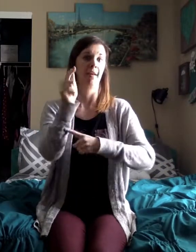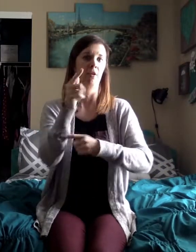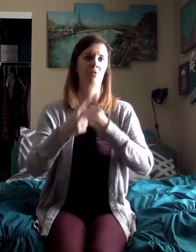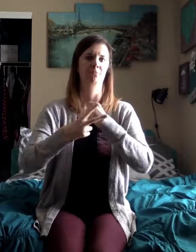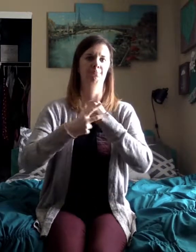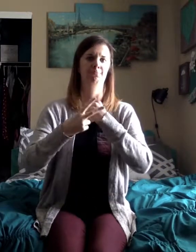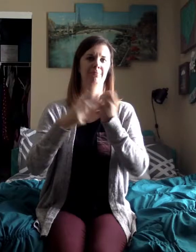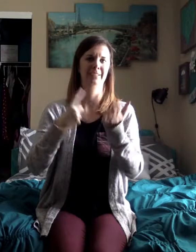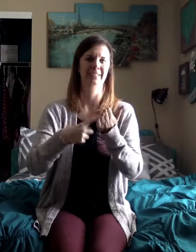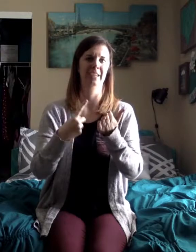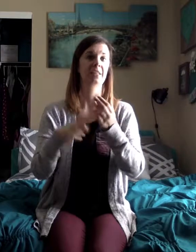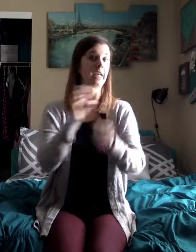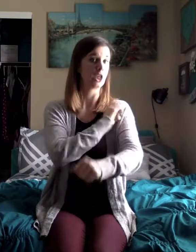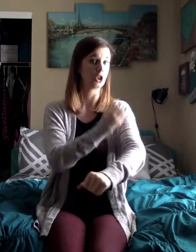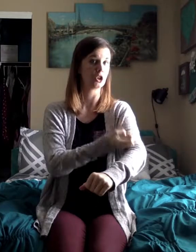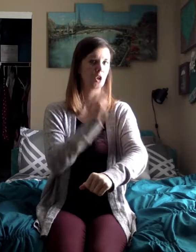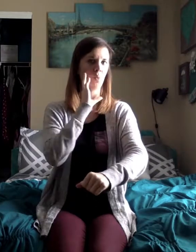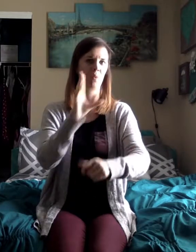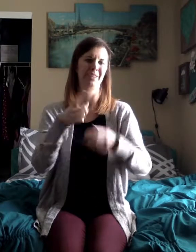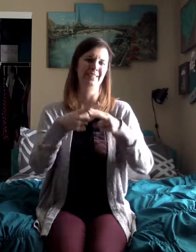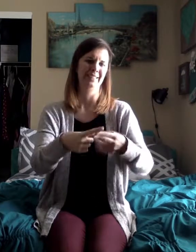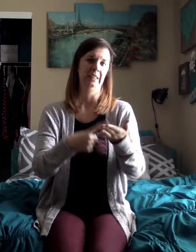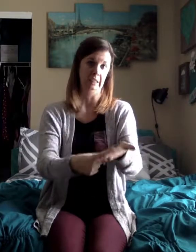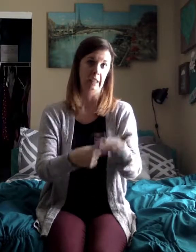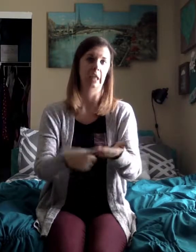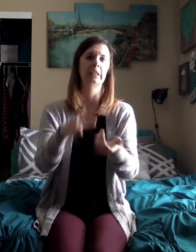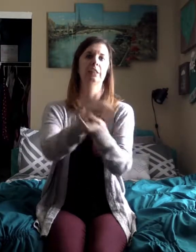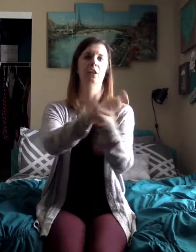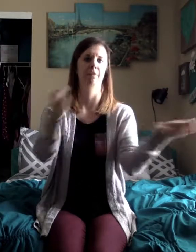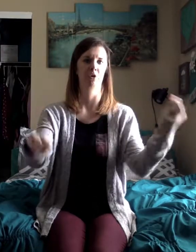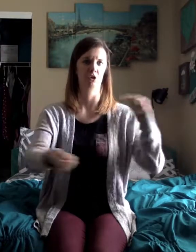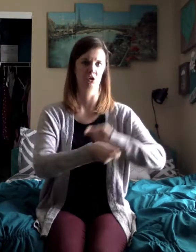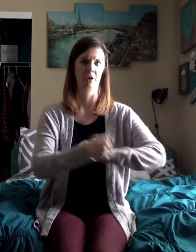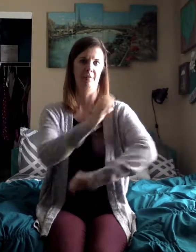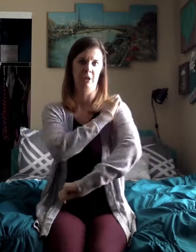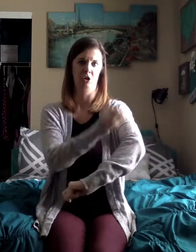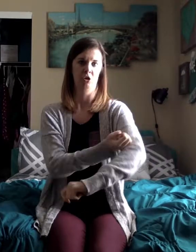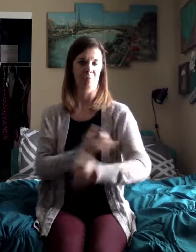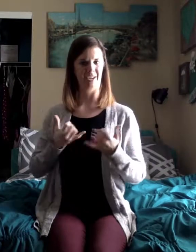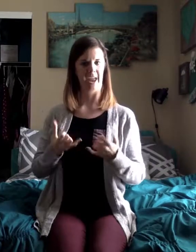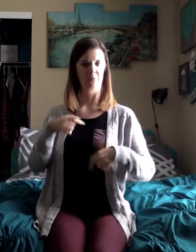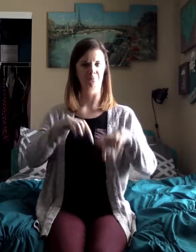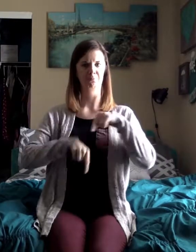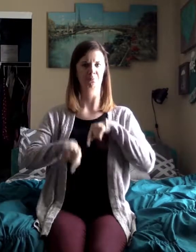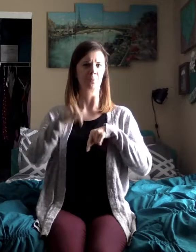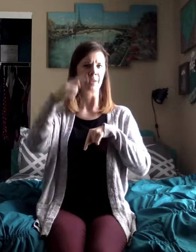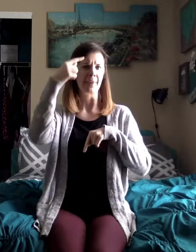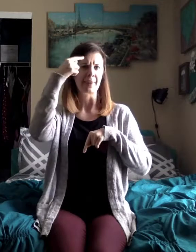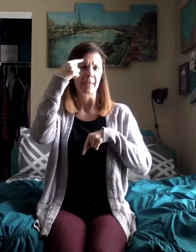about energy. We'll talk about conversion of energy. But for now, we need to think about it in this particular